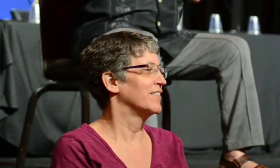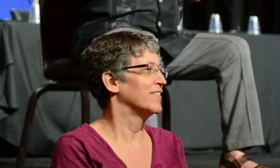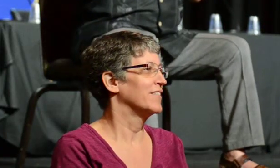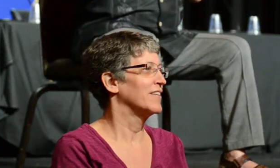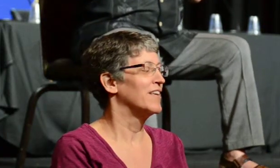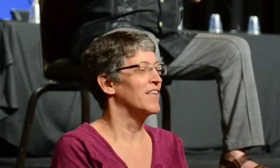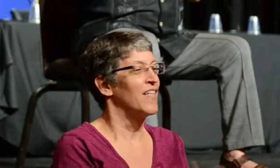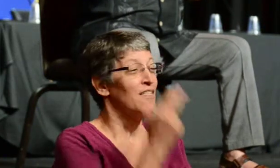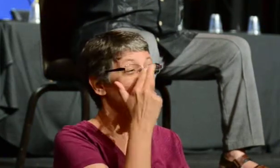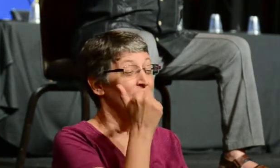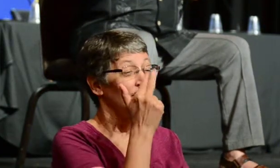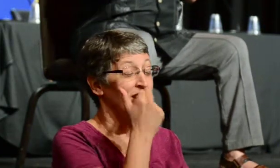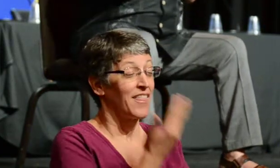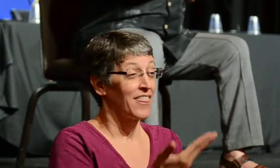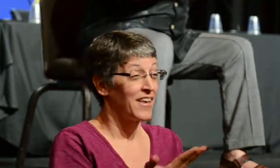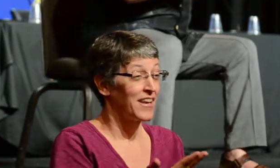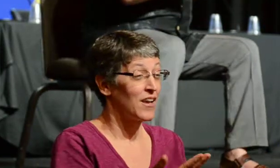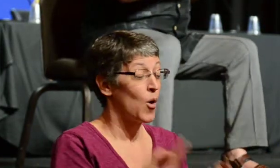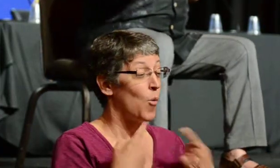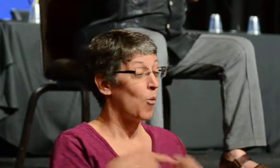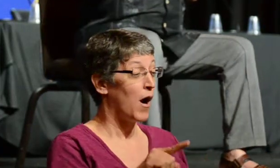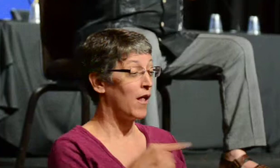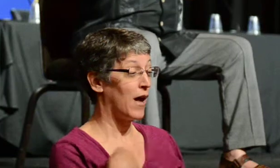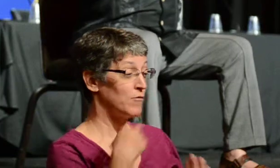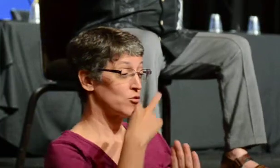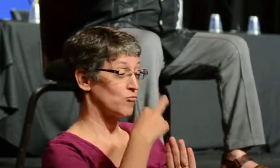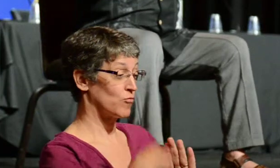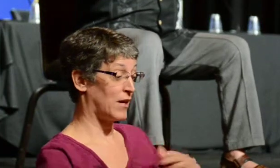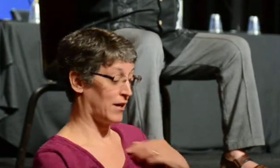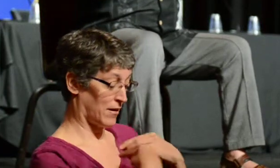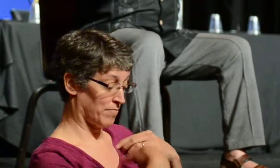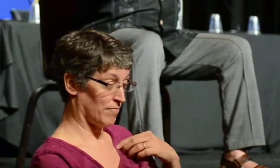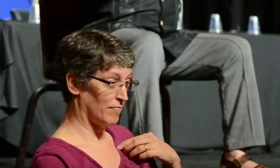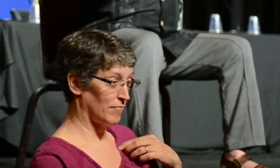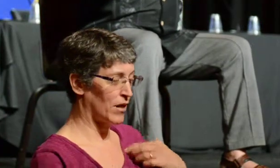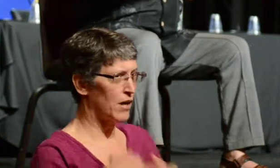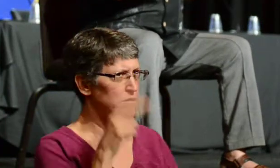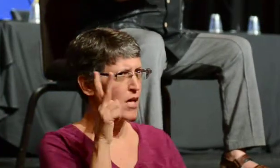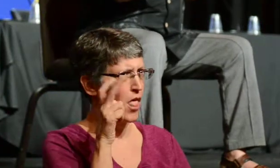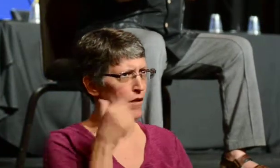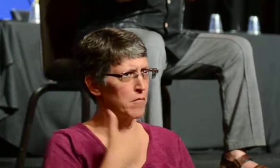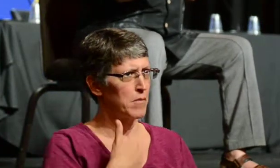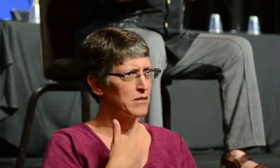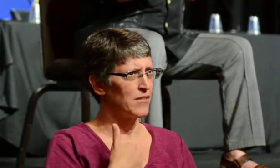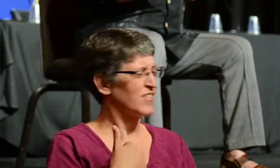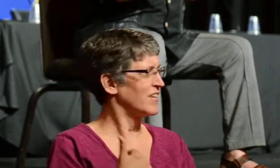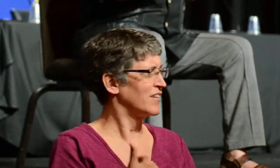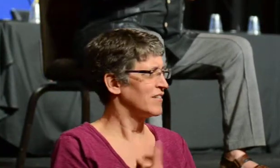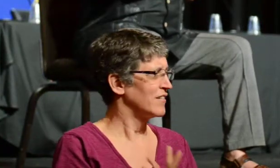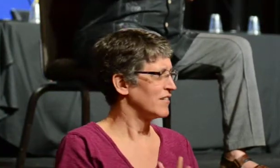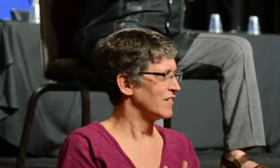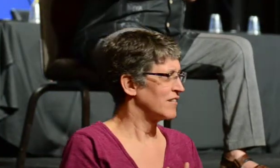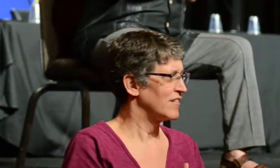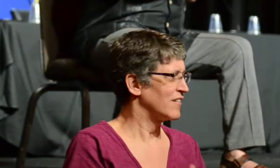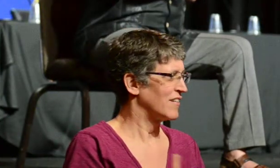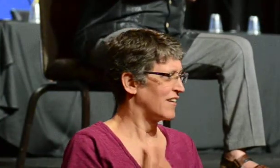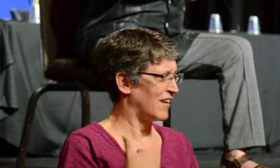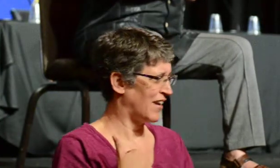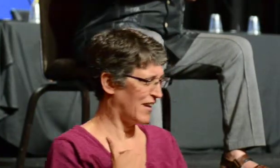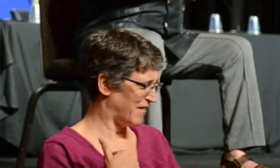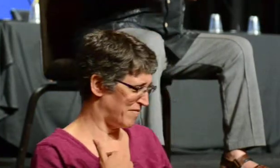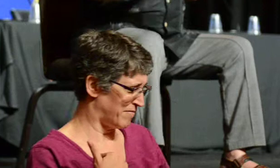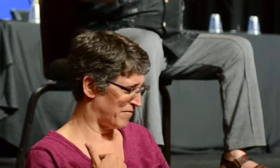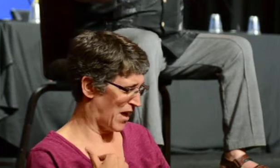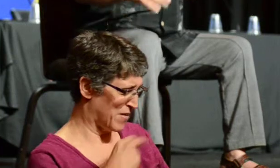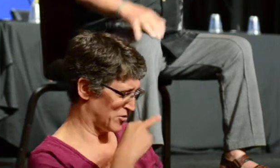the amusing thing is, as I was doing it, I was listening to it, and I got it right finally by reading it off her